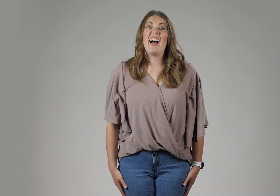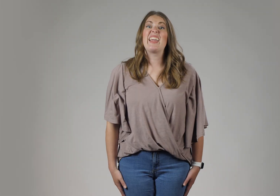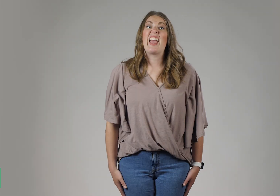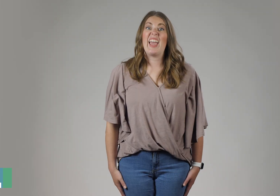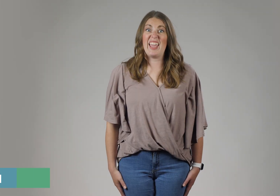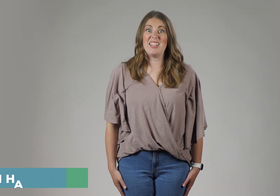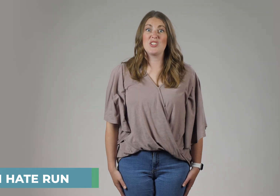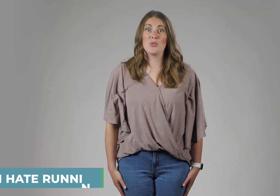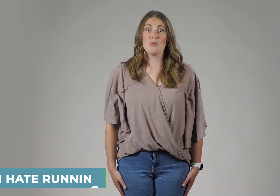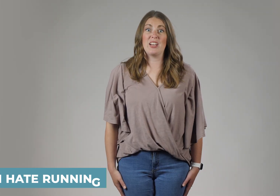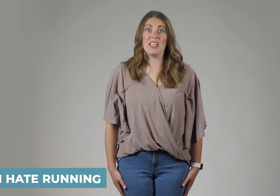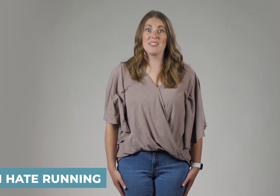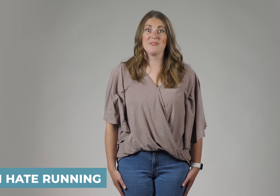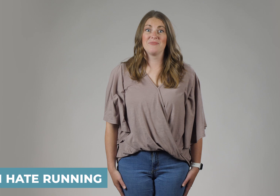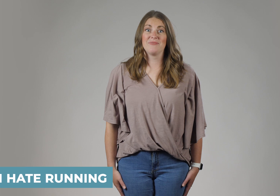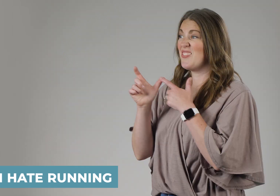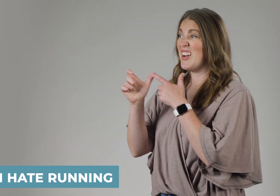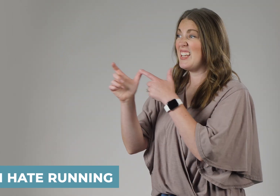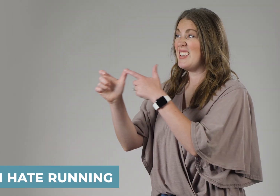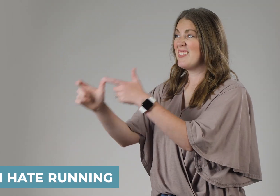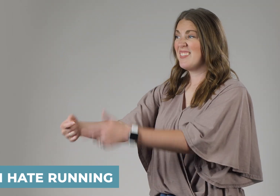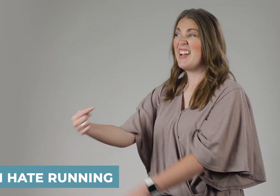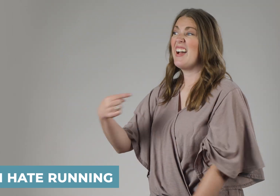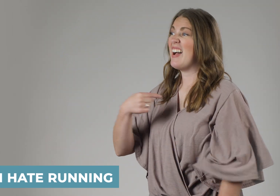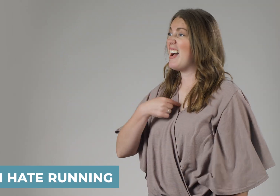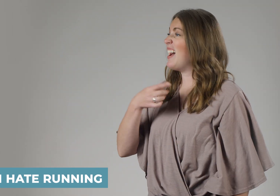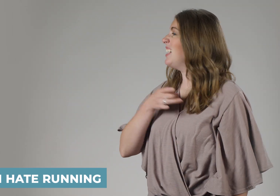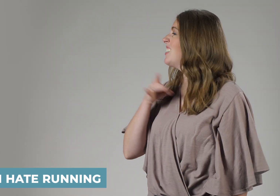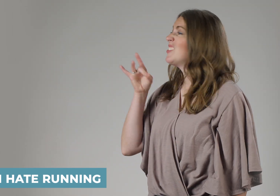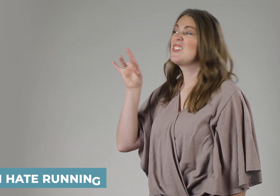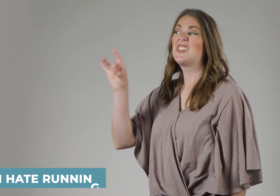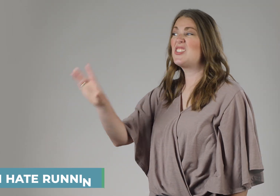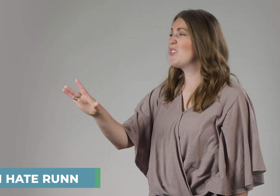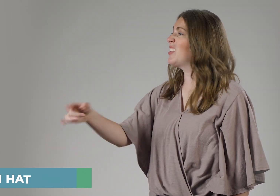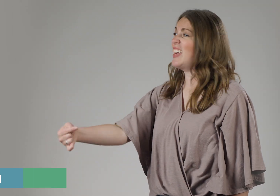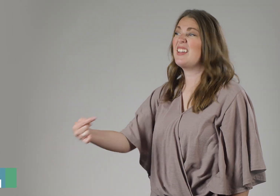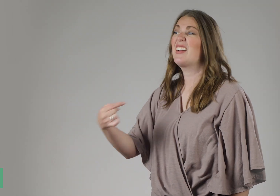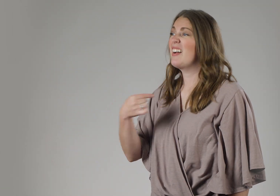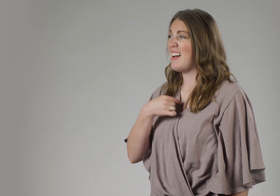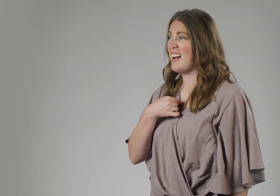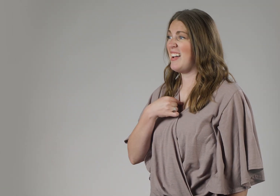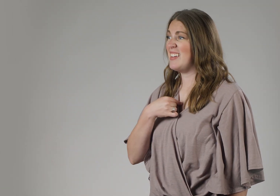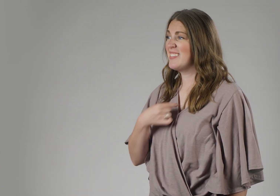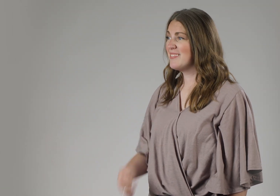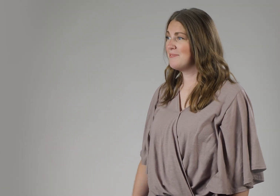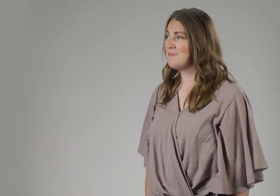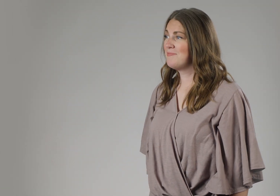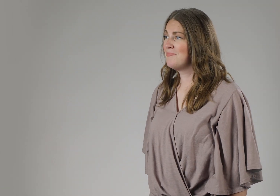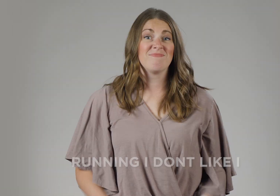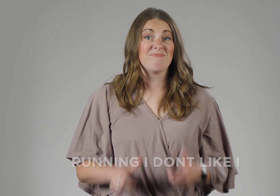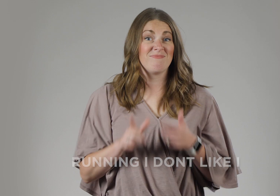I hate running. Running, I don't like I.